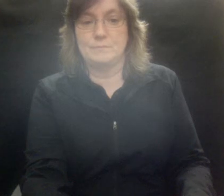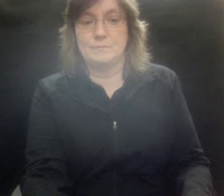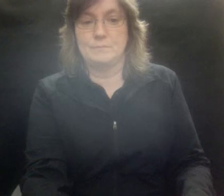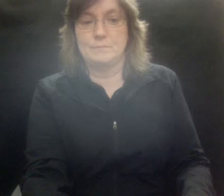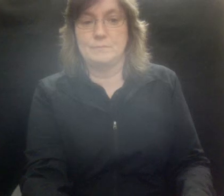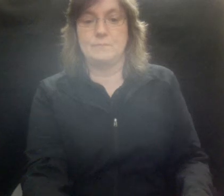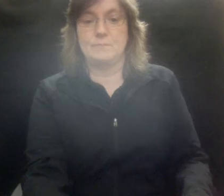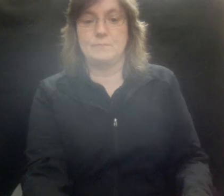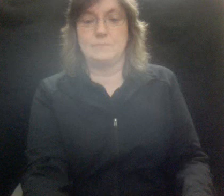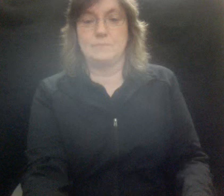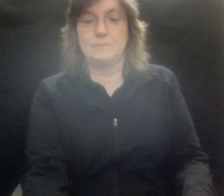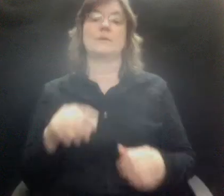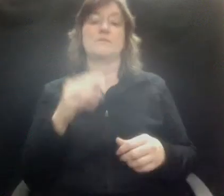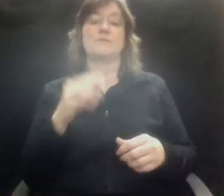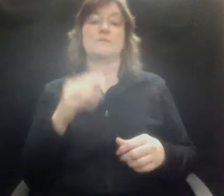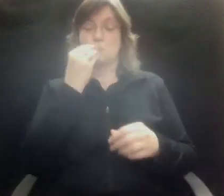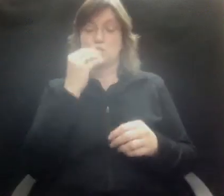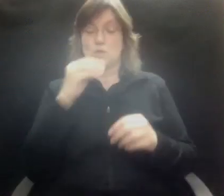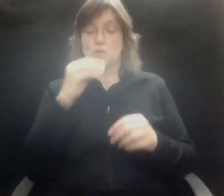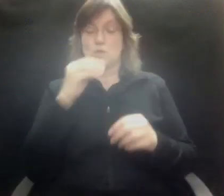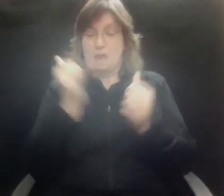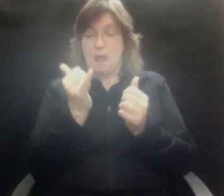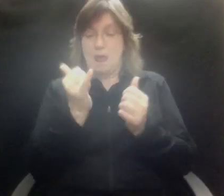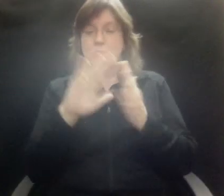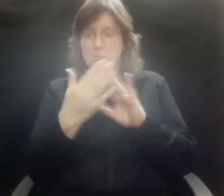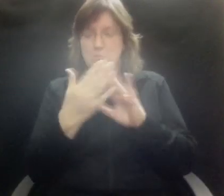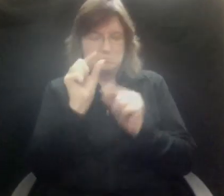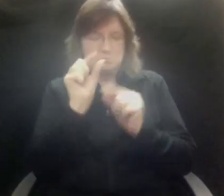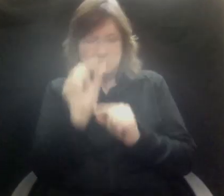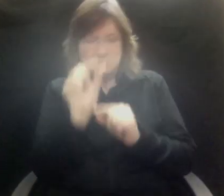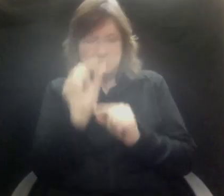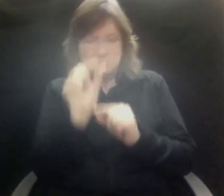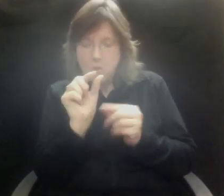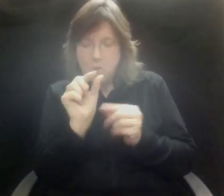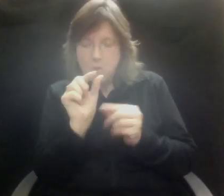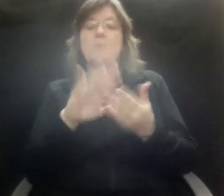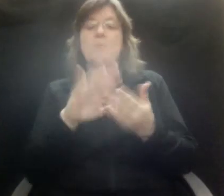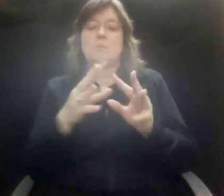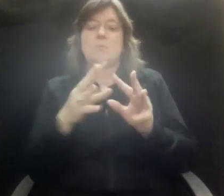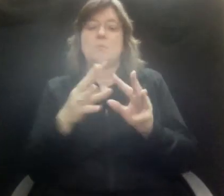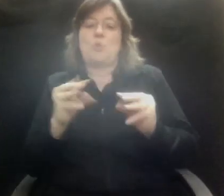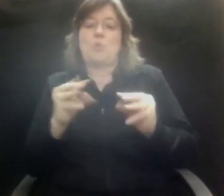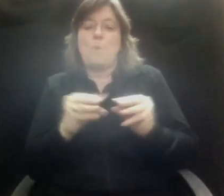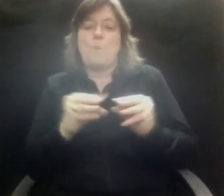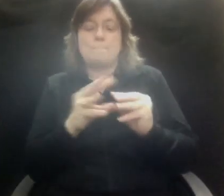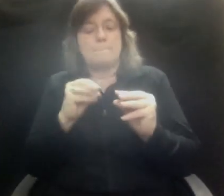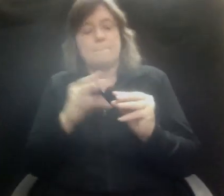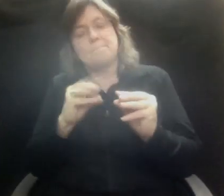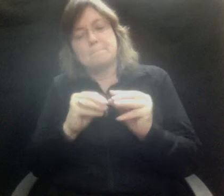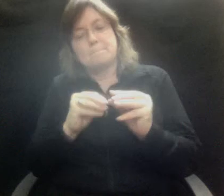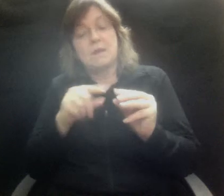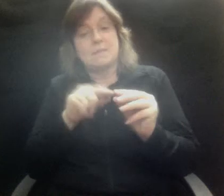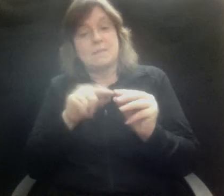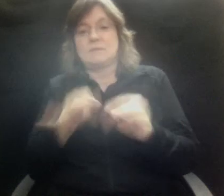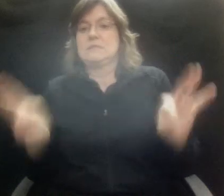Once the food particles are in their smallest form, they are then going to be absorbed. Absorption is a key process because without absorption, food